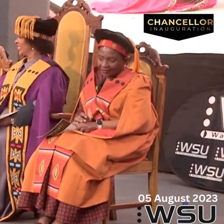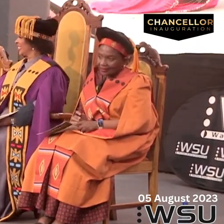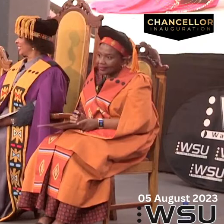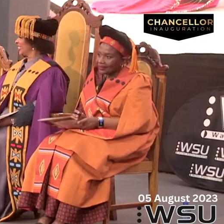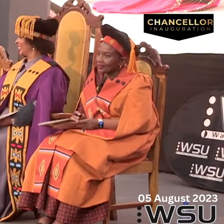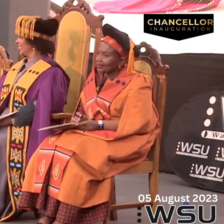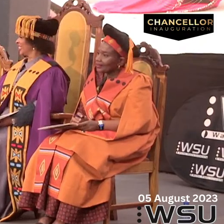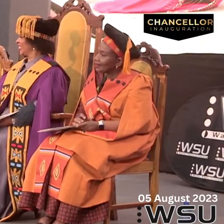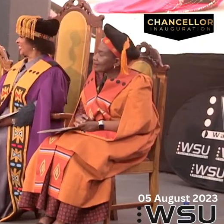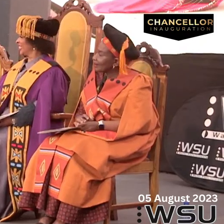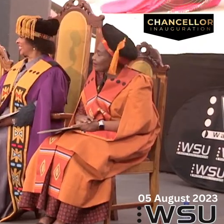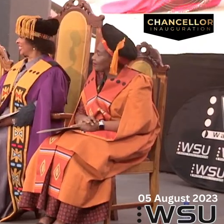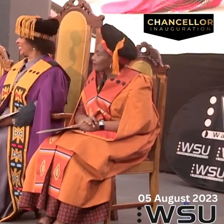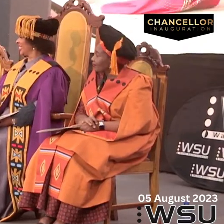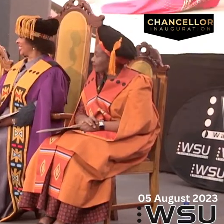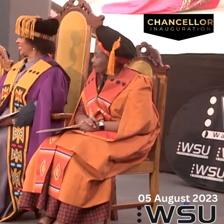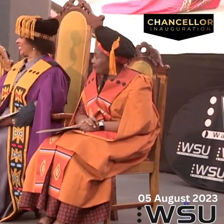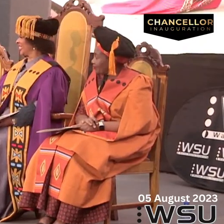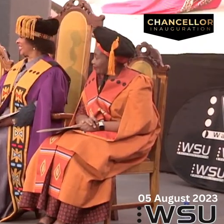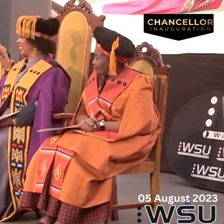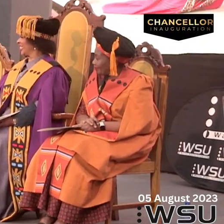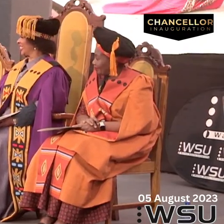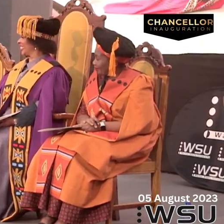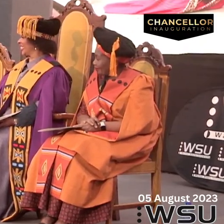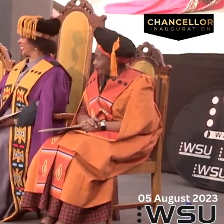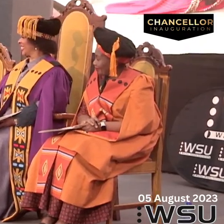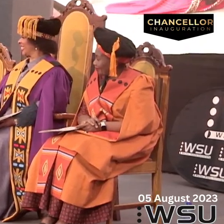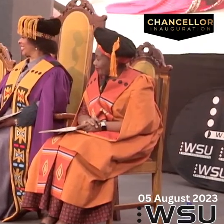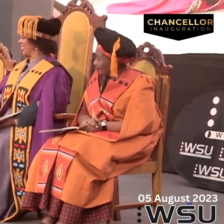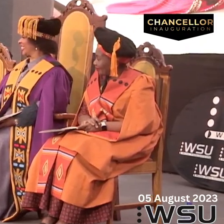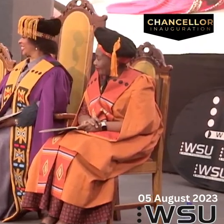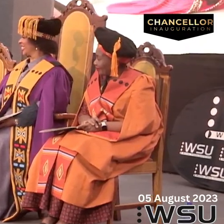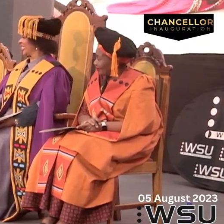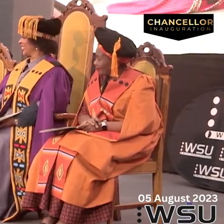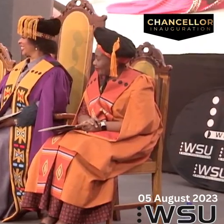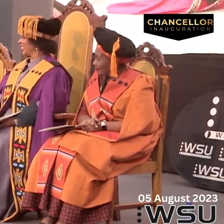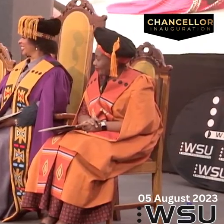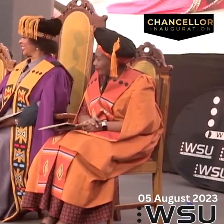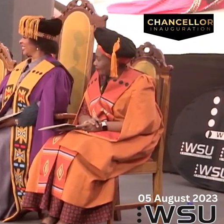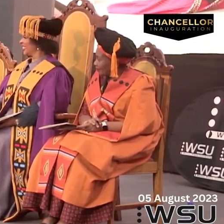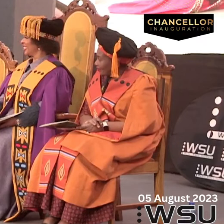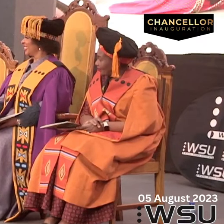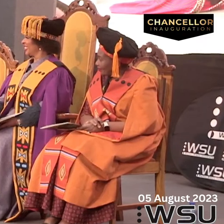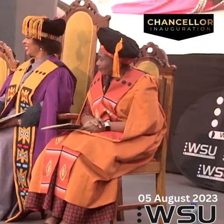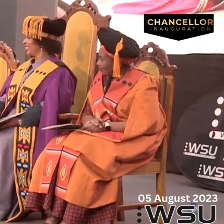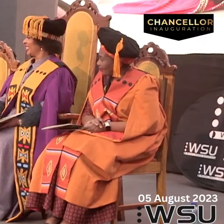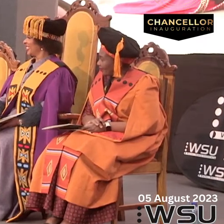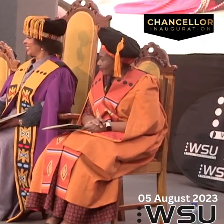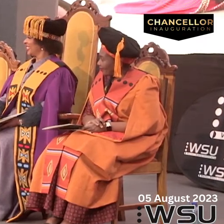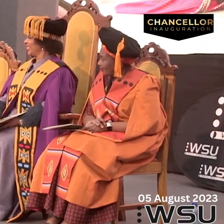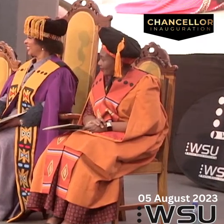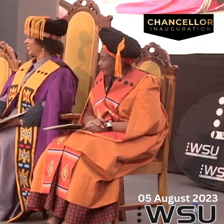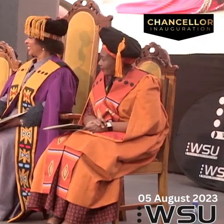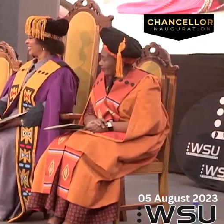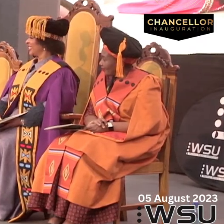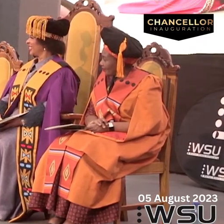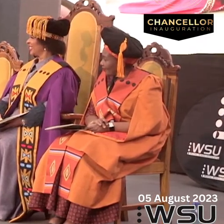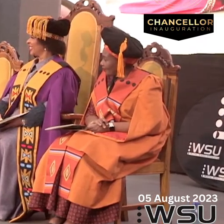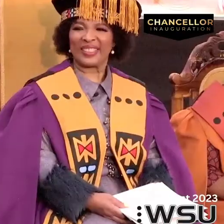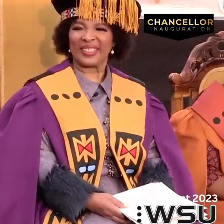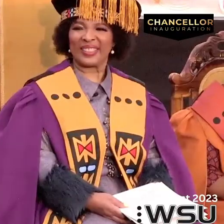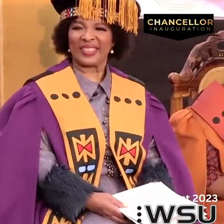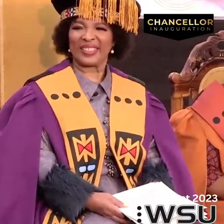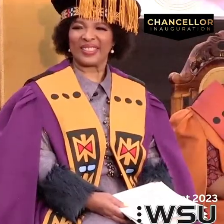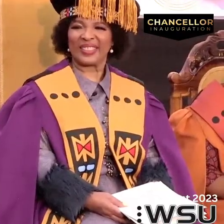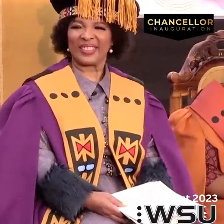somtuano besalisolo. Kasilia kaka wimpundu sabatakati. We know that you are going to take this